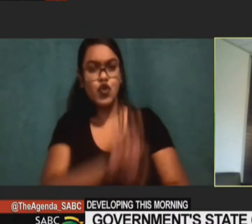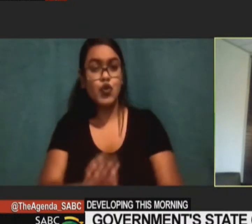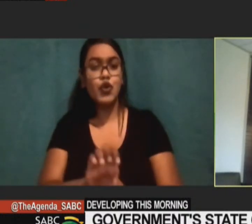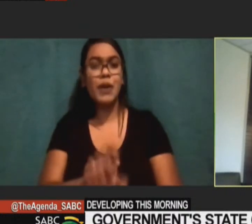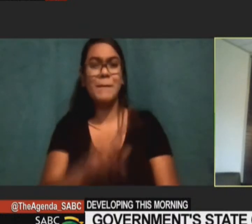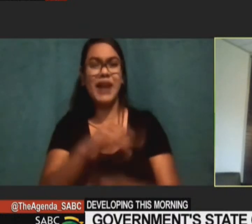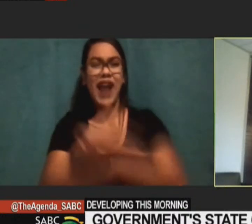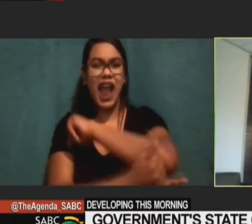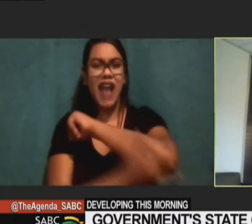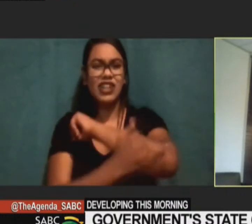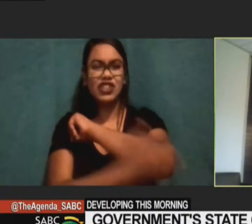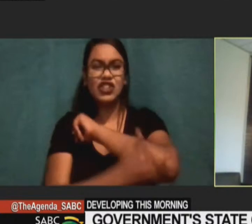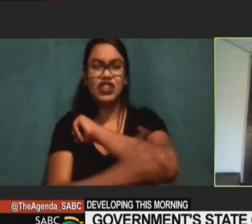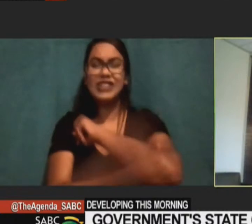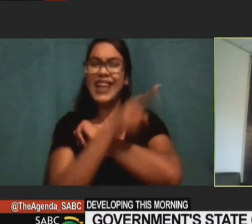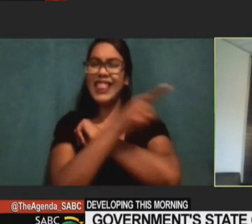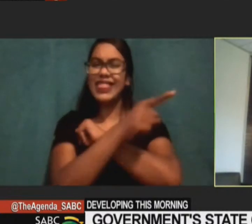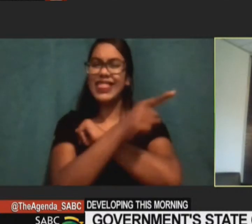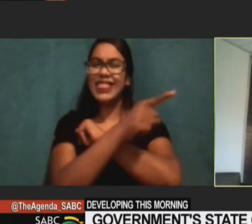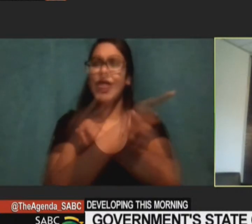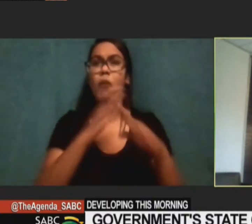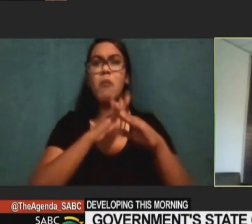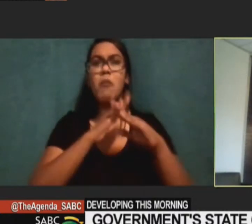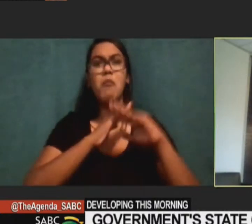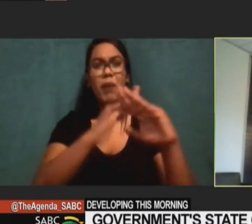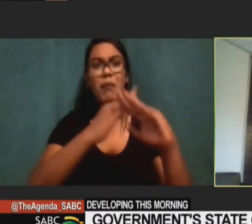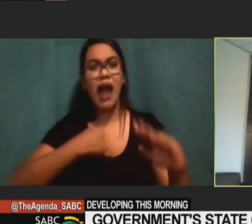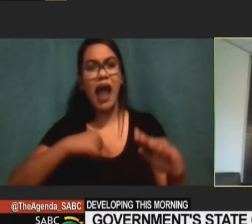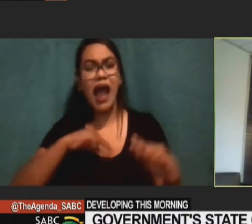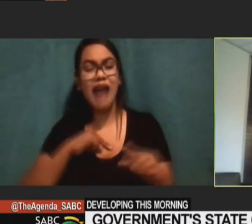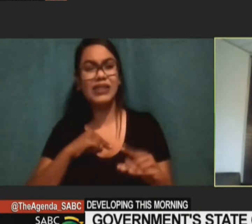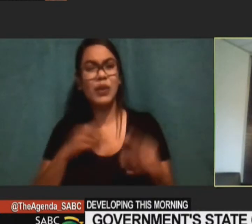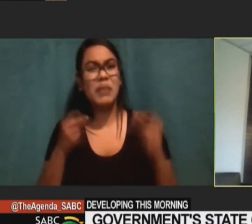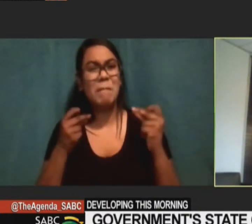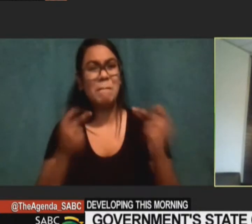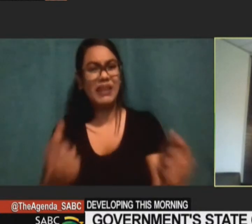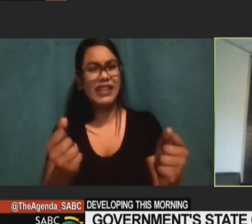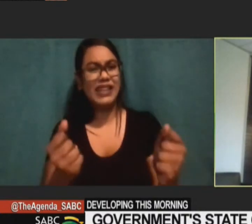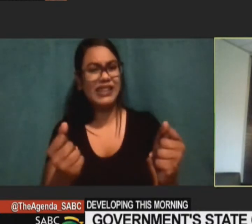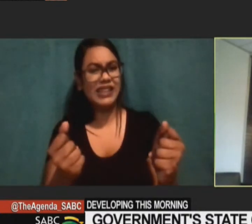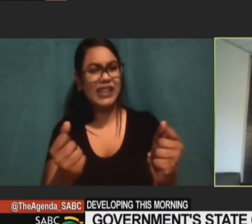impose these travel bans. And the immediate effect in